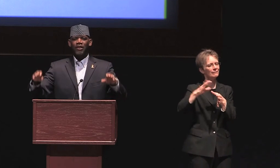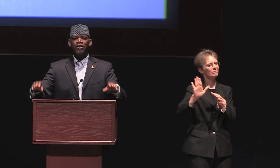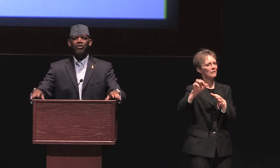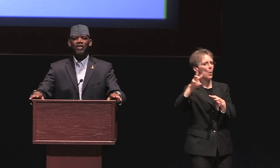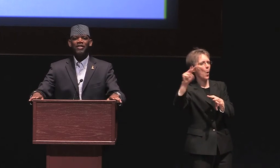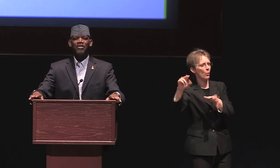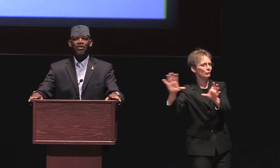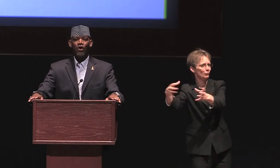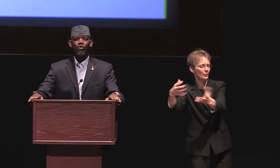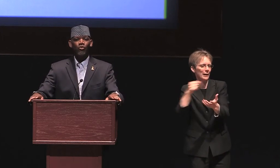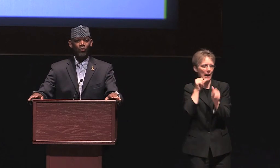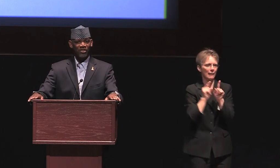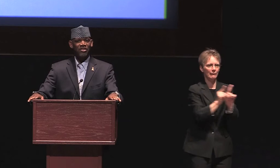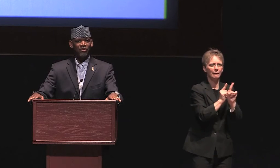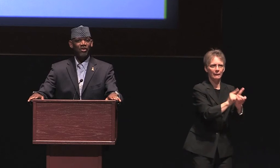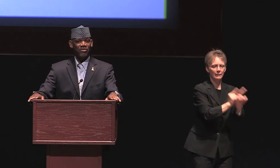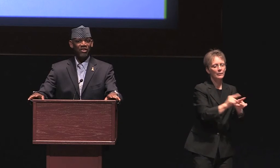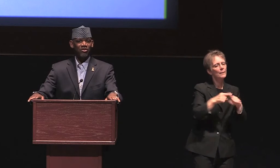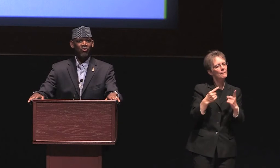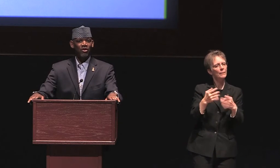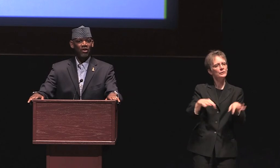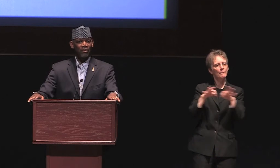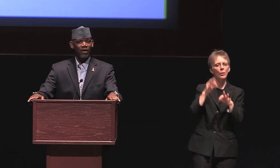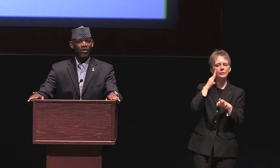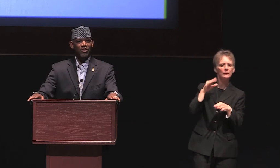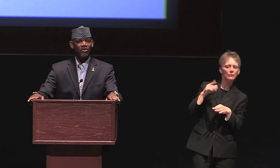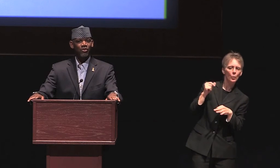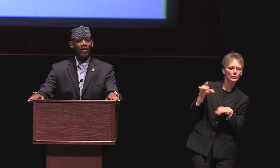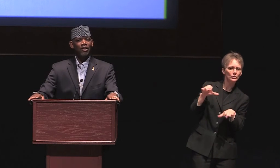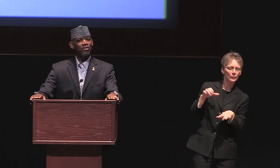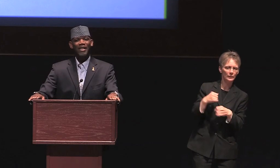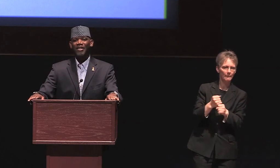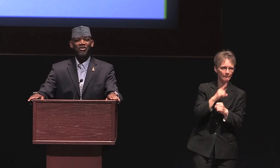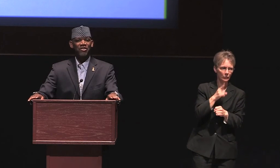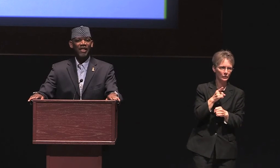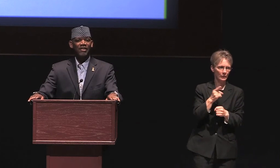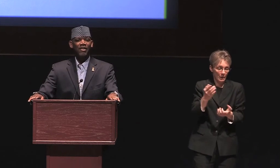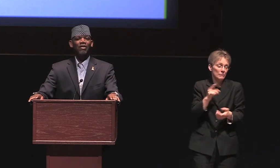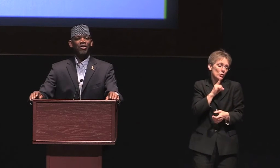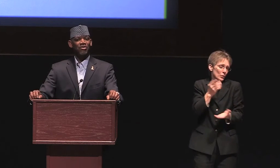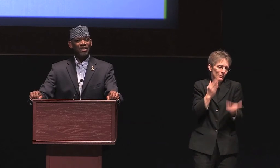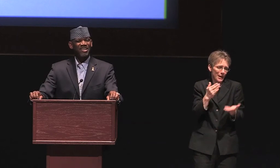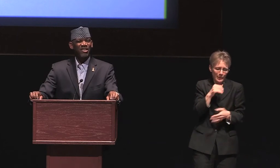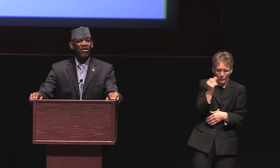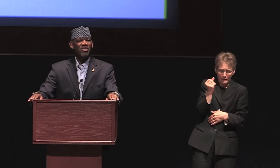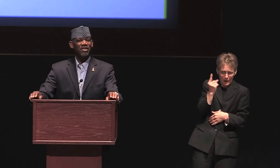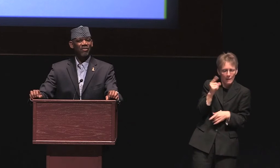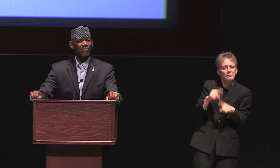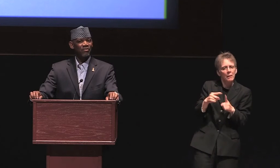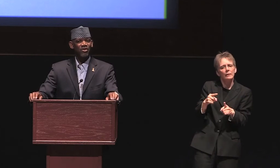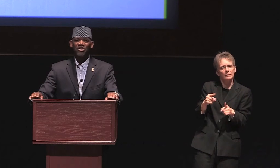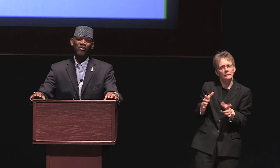But you need to know what she's doing and to be sure about what she's doing. You may not understand it, but you need to